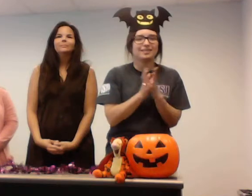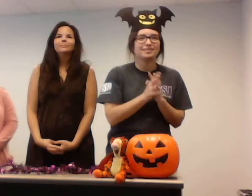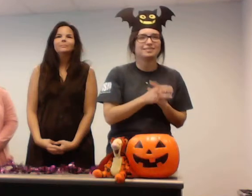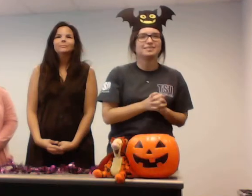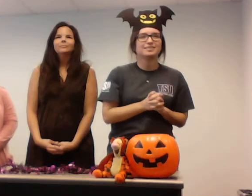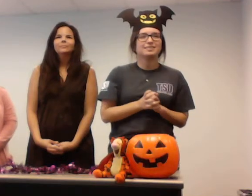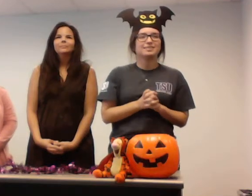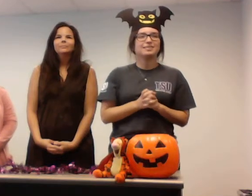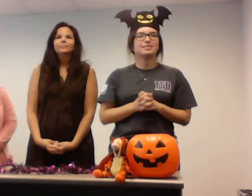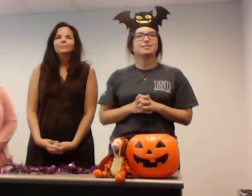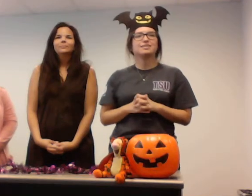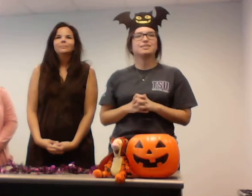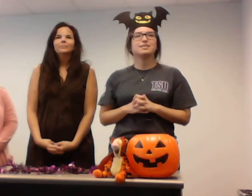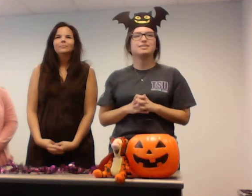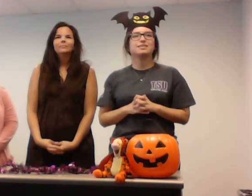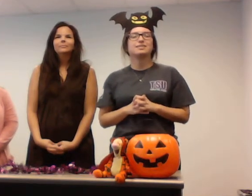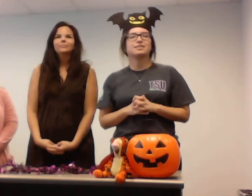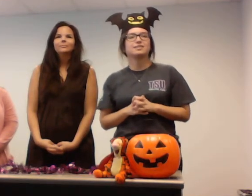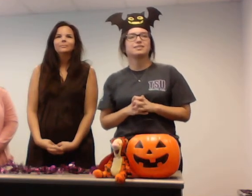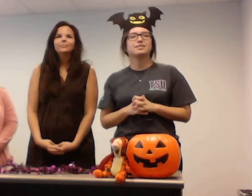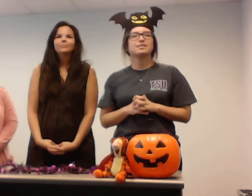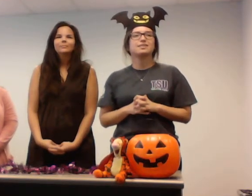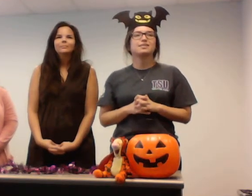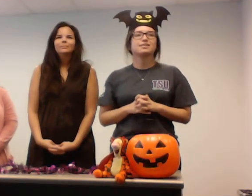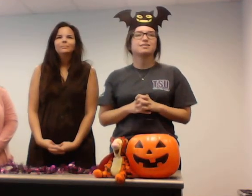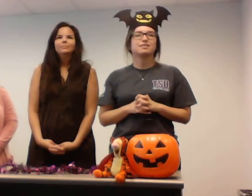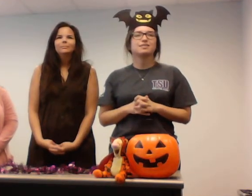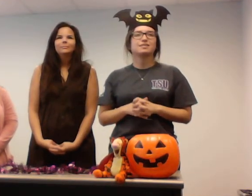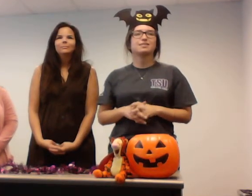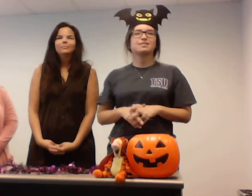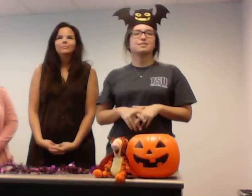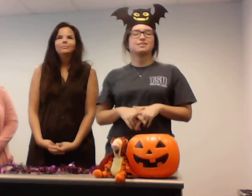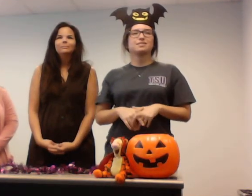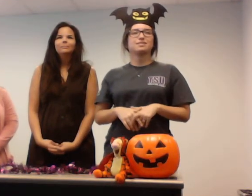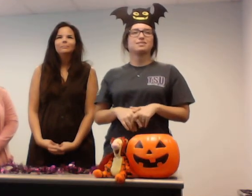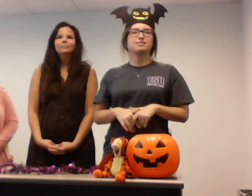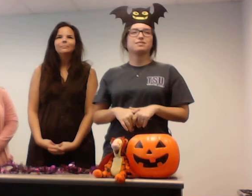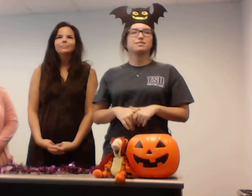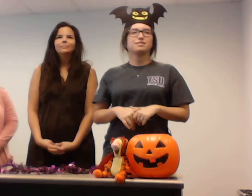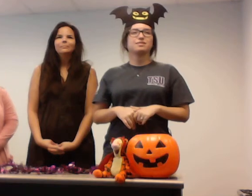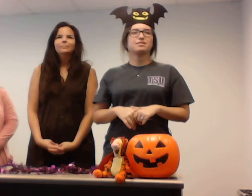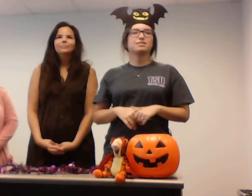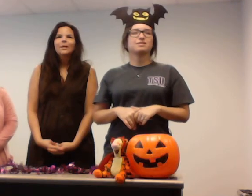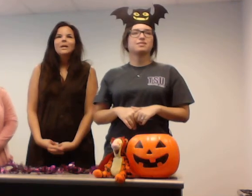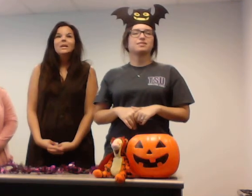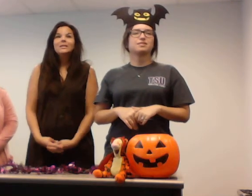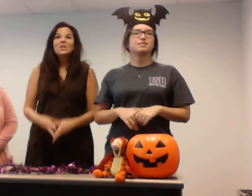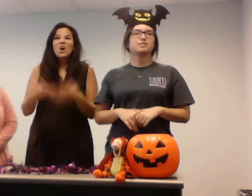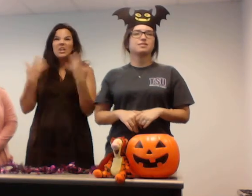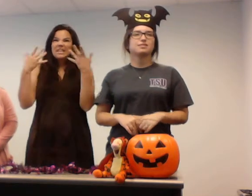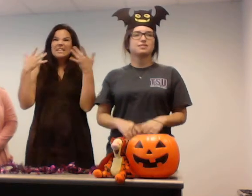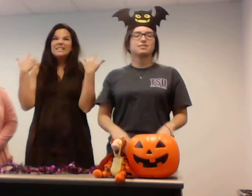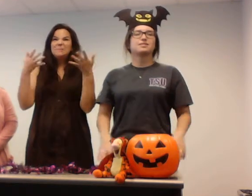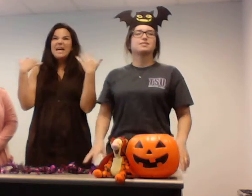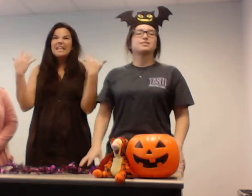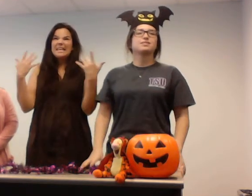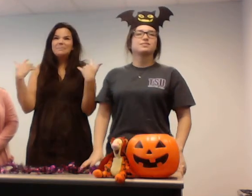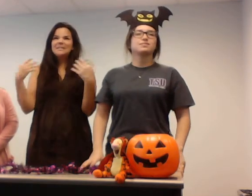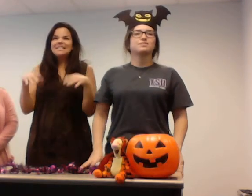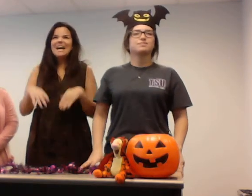So werewolves and vampires won't come to call. In fact, you won't get any callers at all. Because Jonathan Smelly